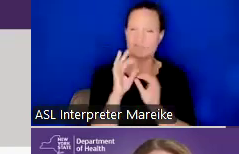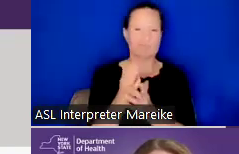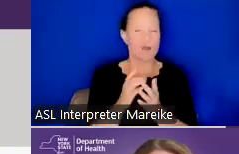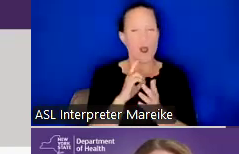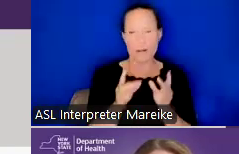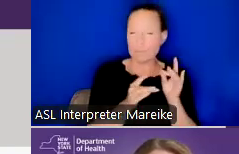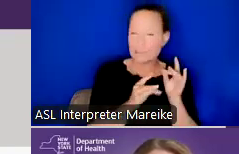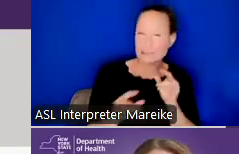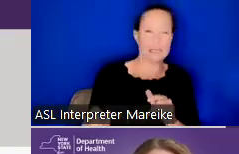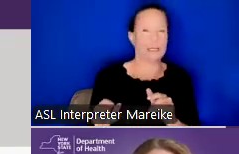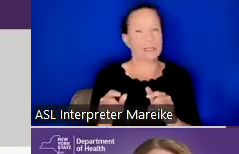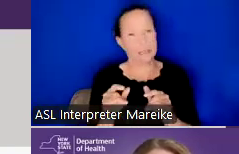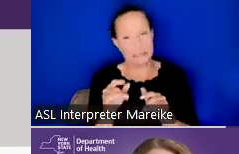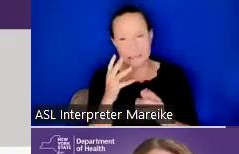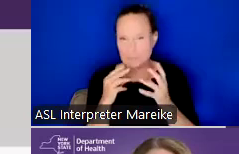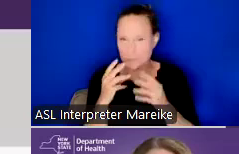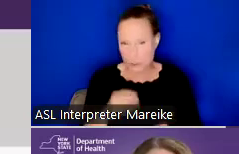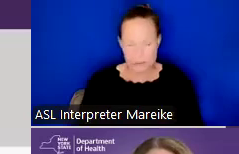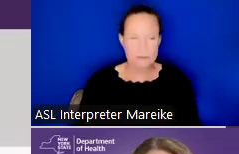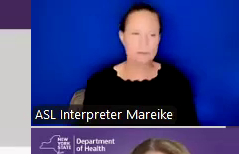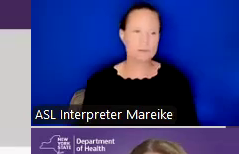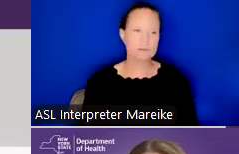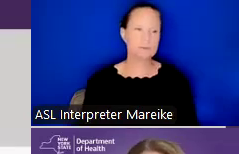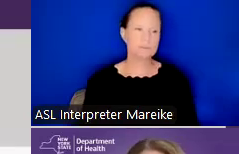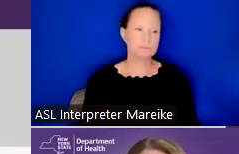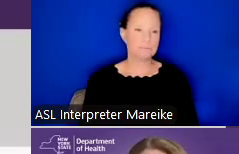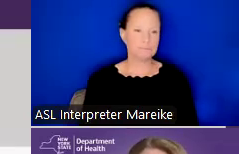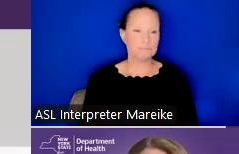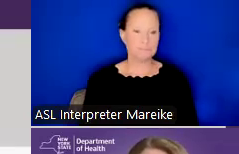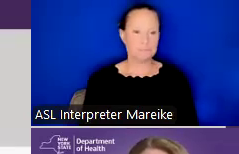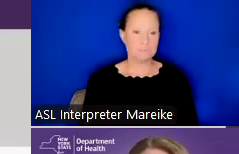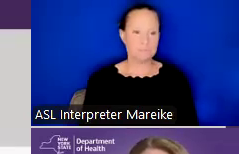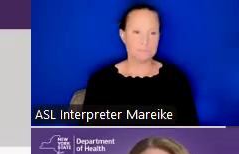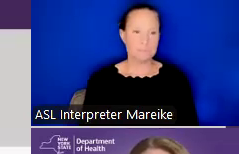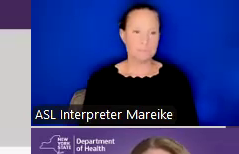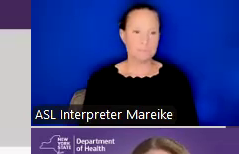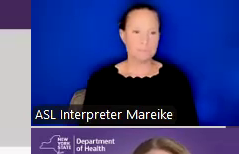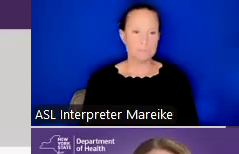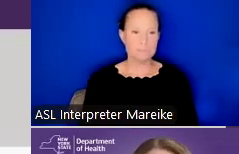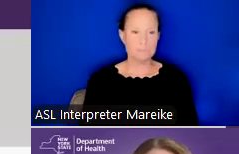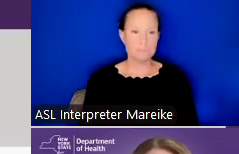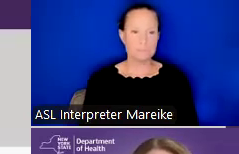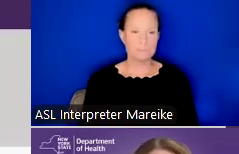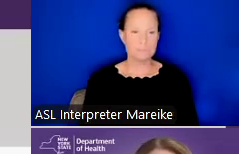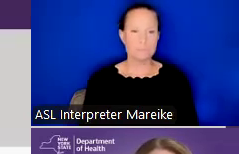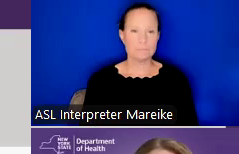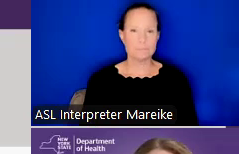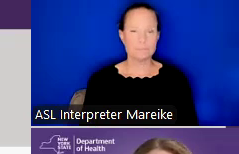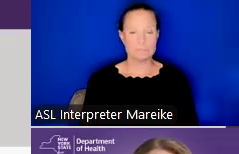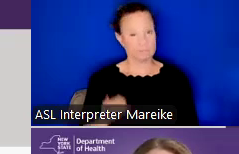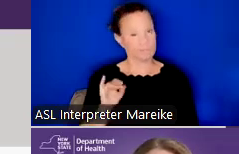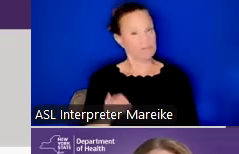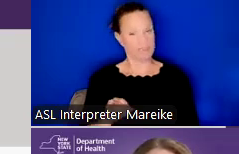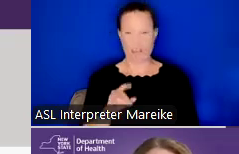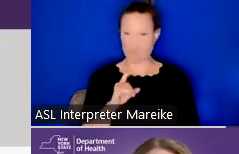Medicaid member experience in these workflows. These this is a core tenet of the